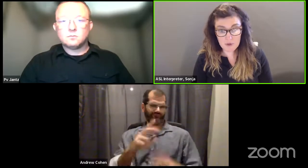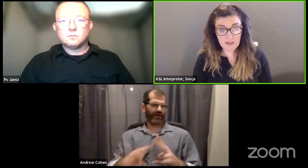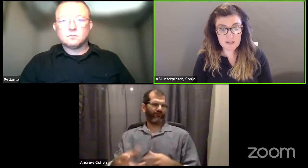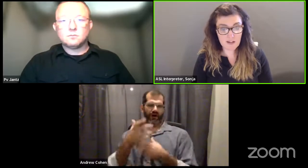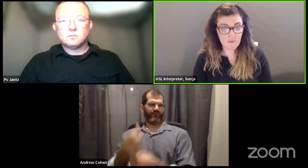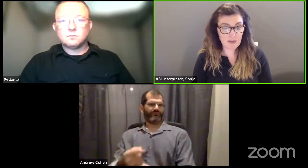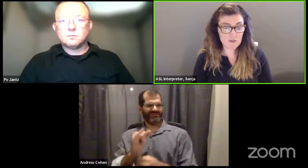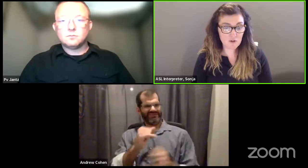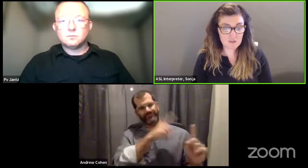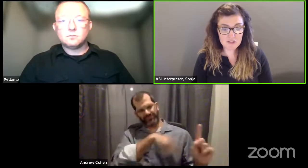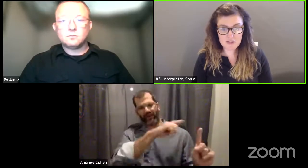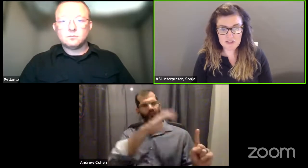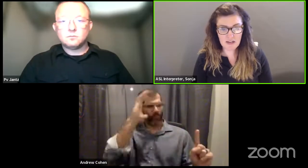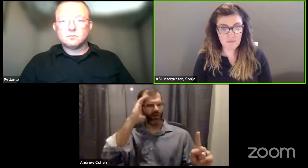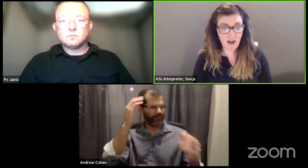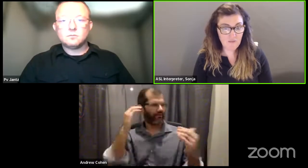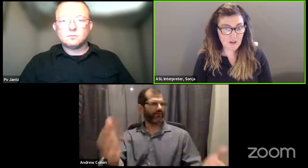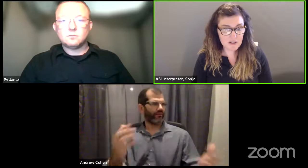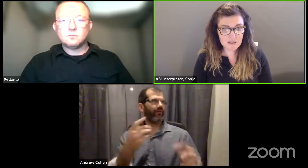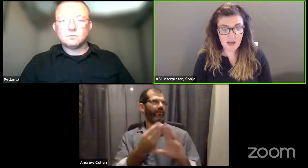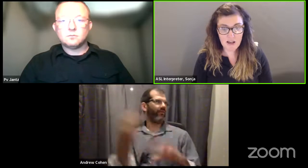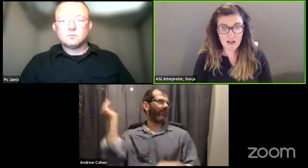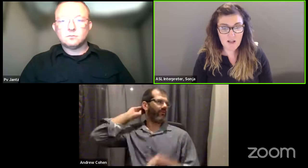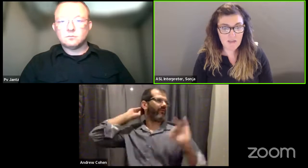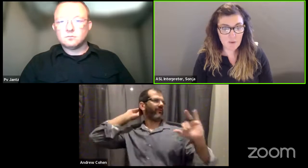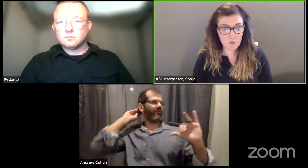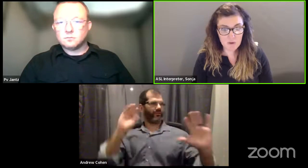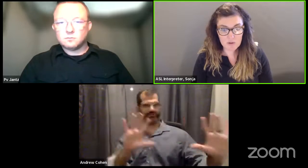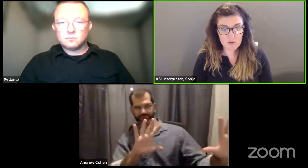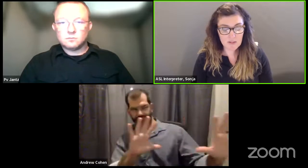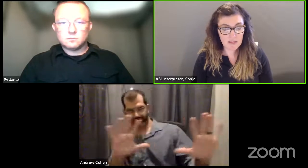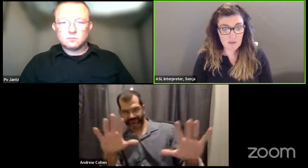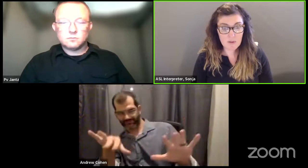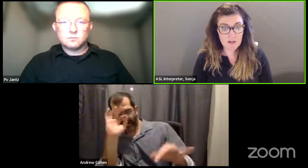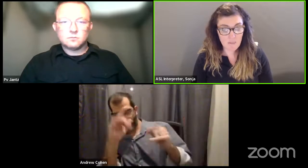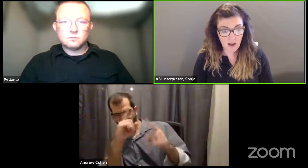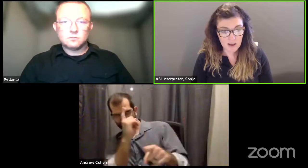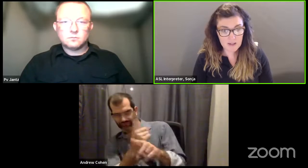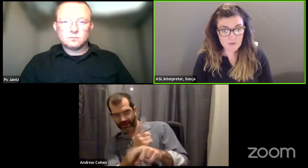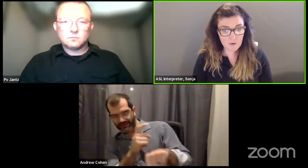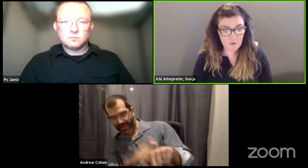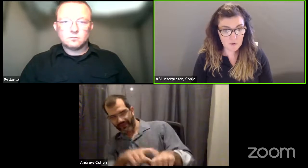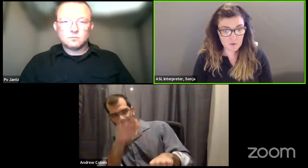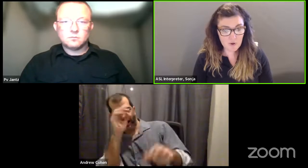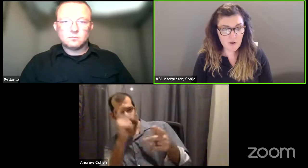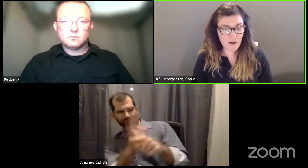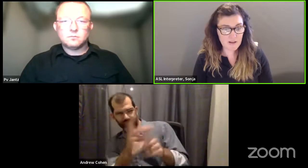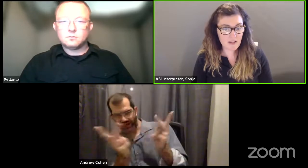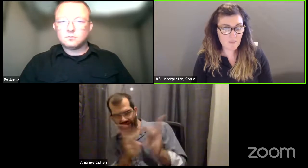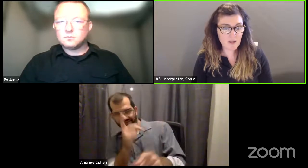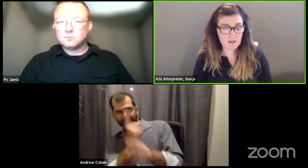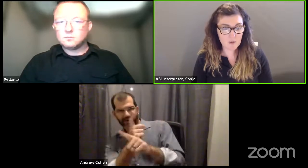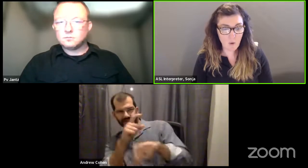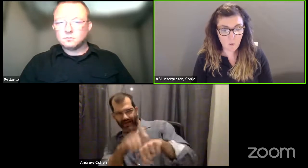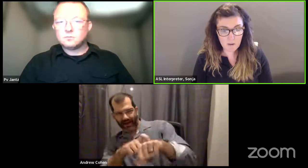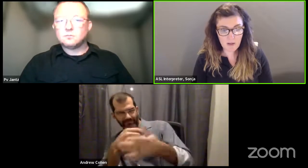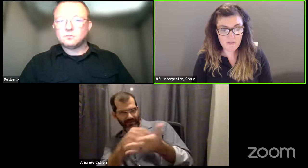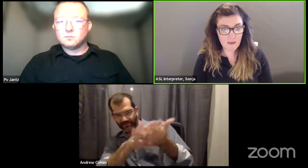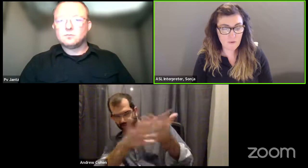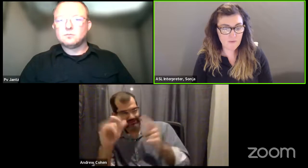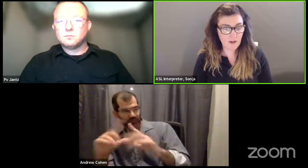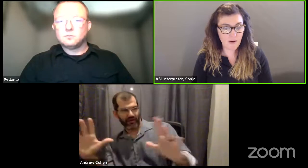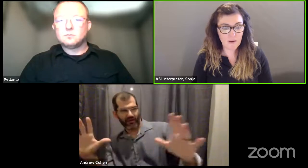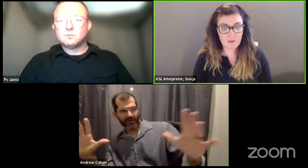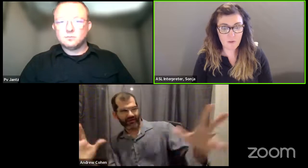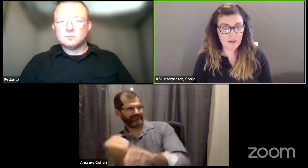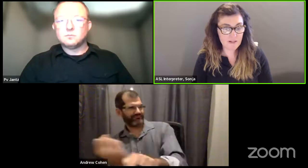of the community and deafblind services, and I have confidence that they will keep it in mind for the future and keep it as a goal, and